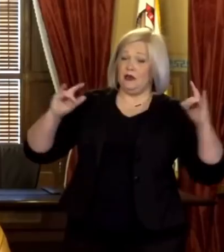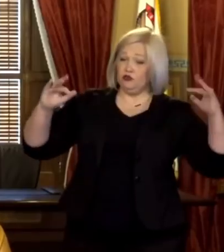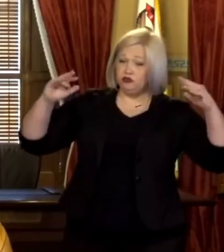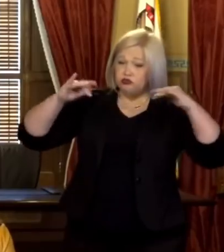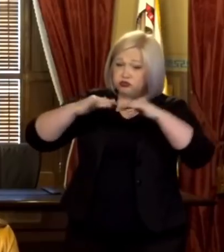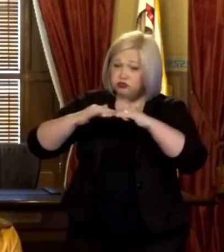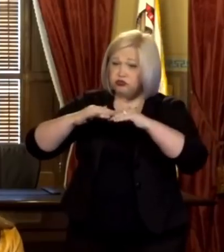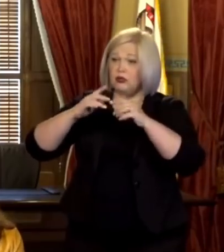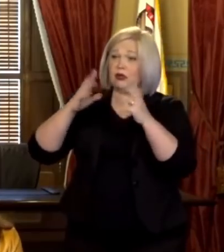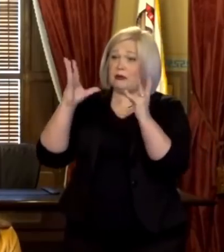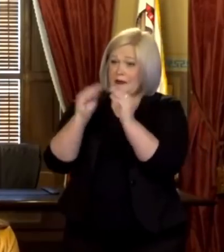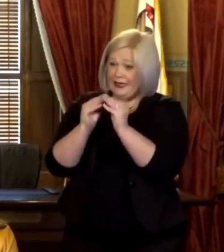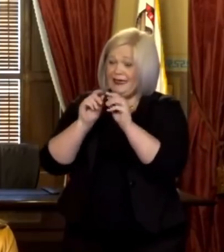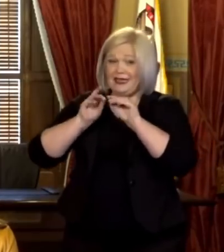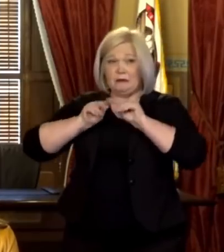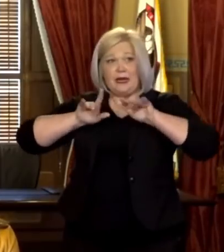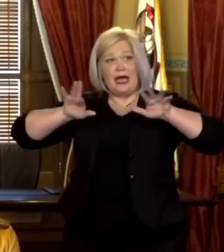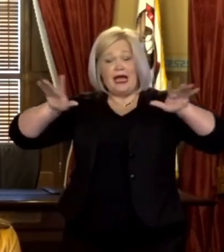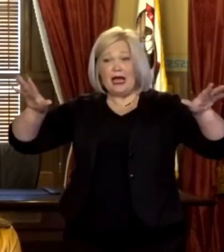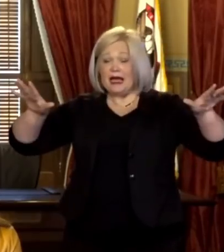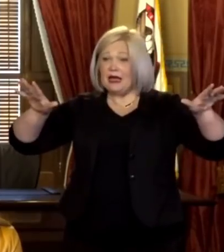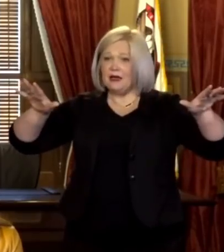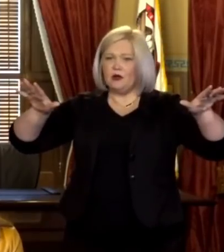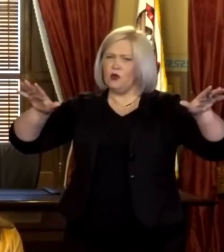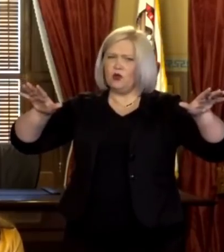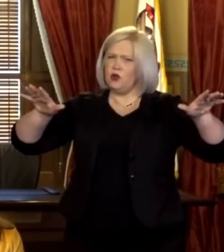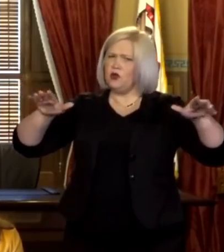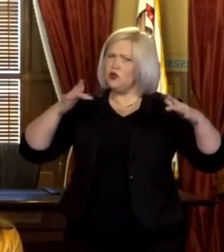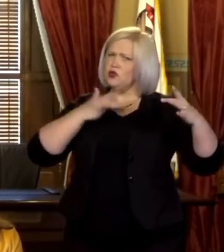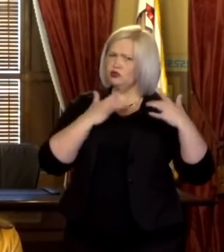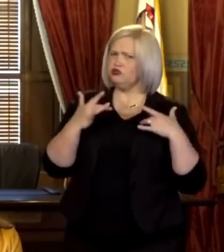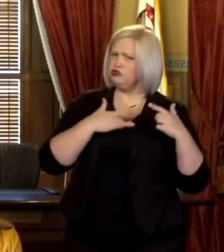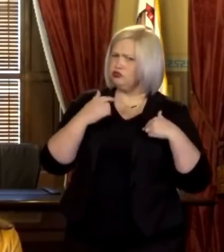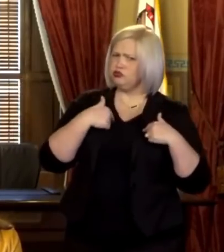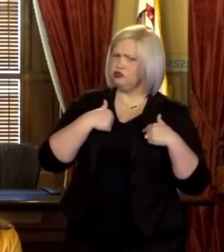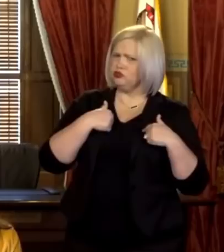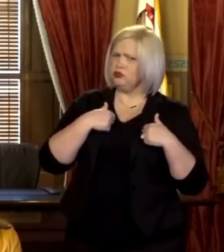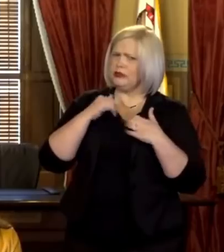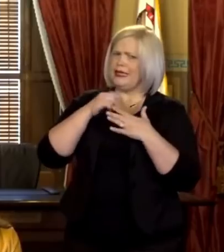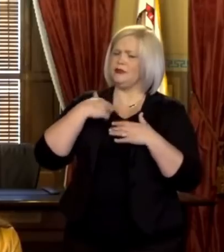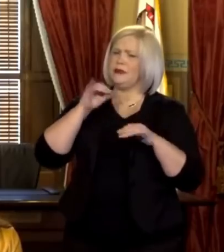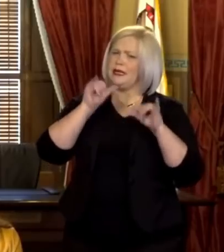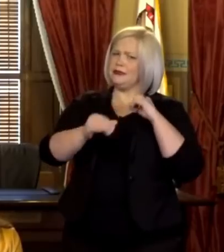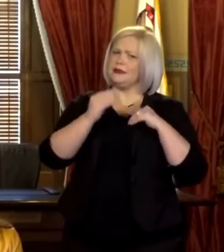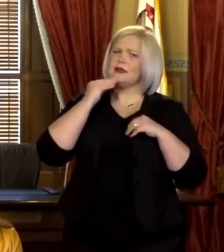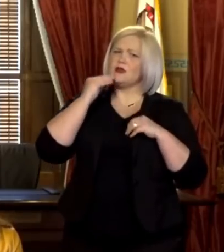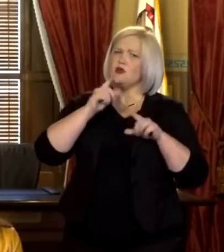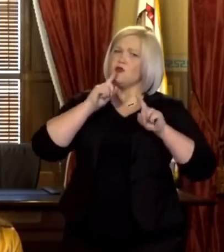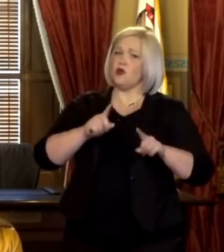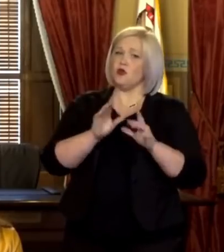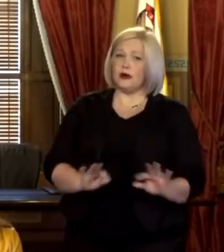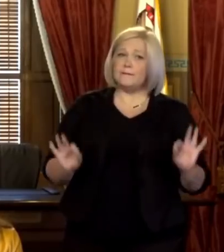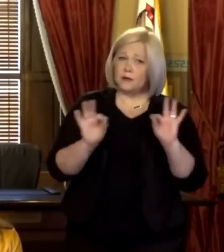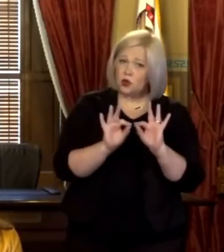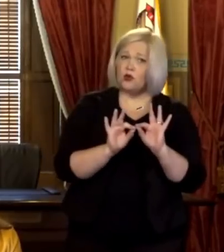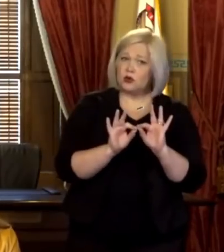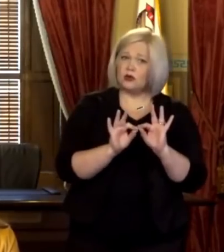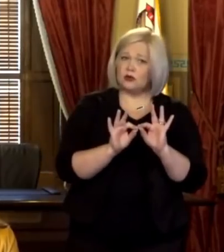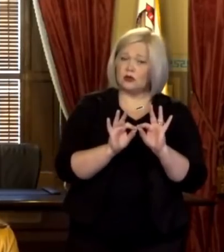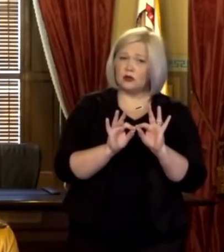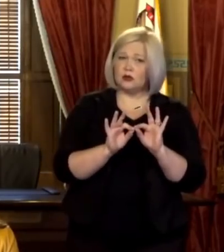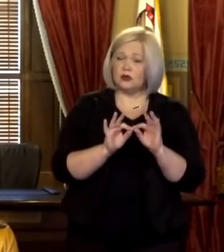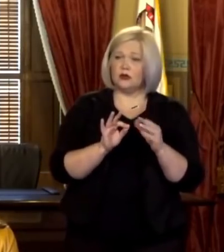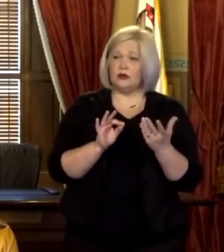returning to different parts of the state is concerning, and that's precisely why the stay-home order is so important. I'm not going, I don't